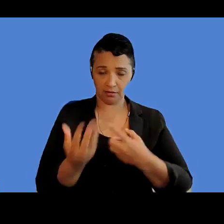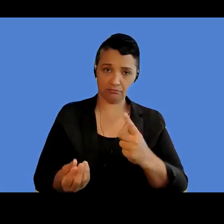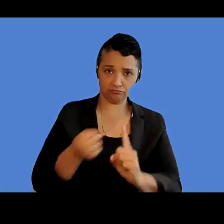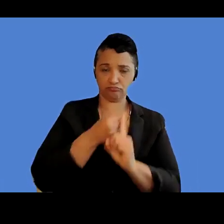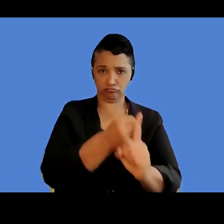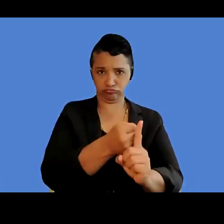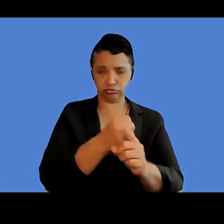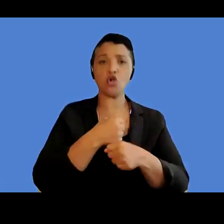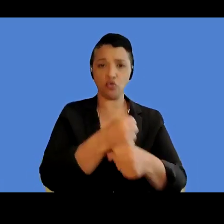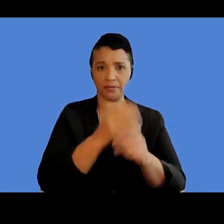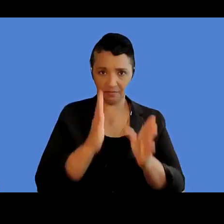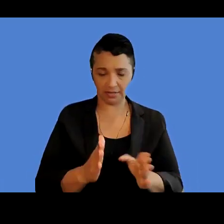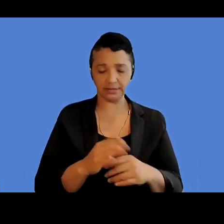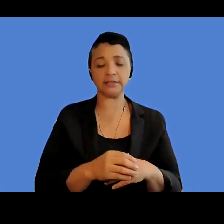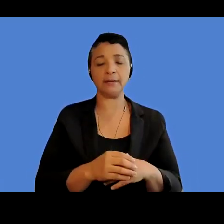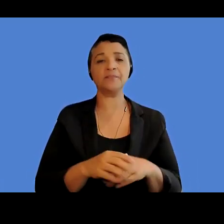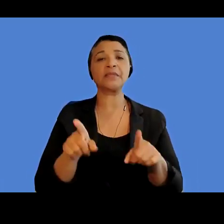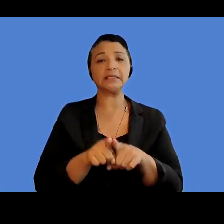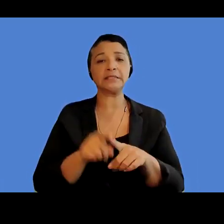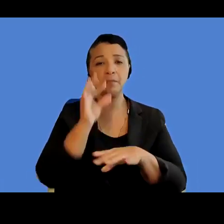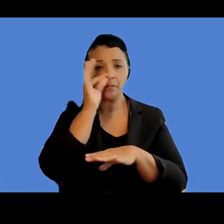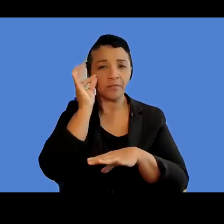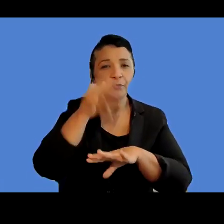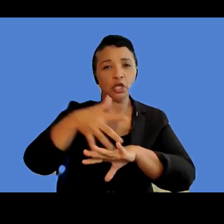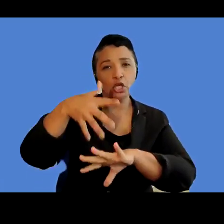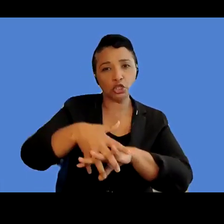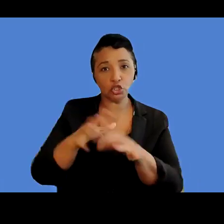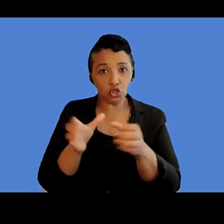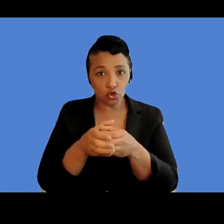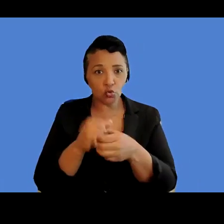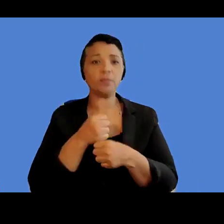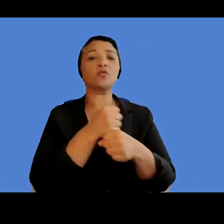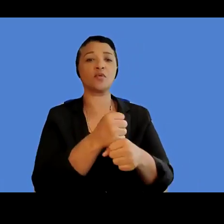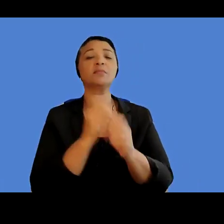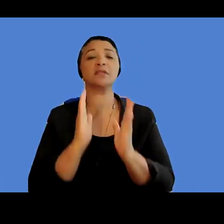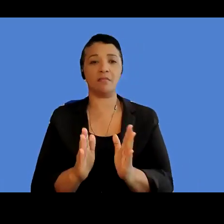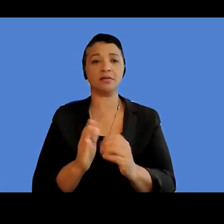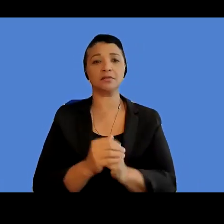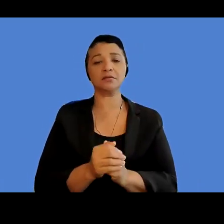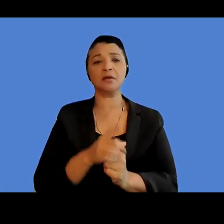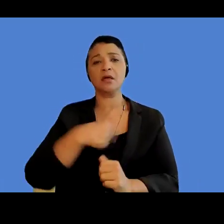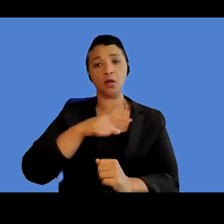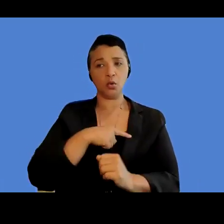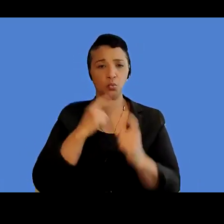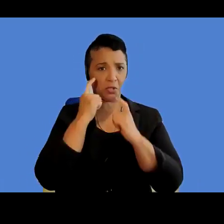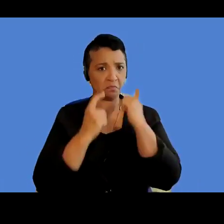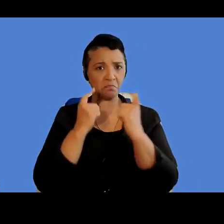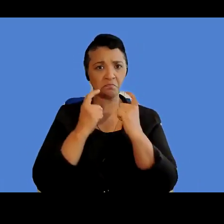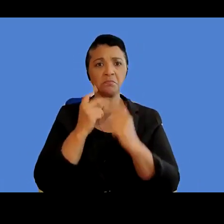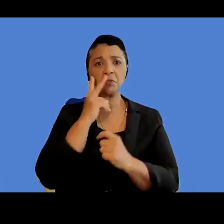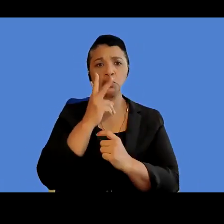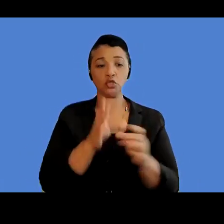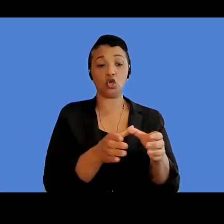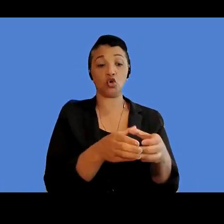as well as for indigenous groups. So we will specifically be looking at candidates that fall within these